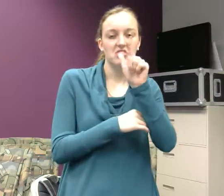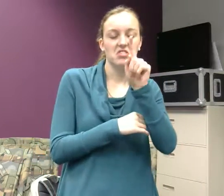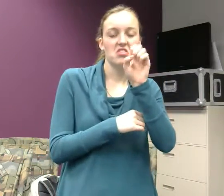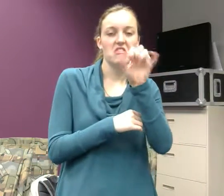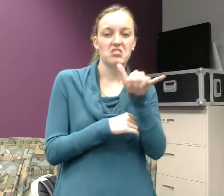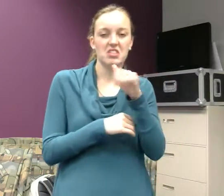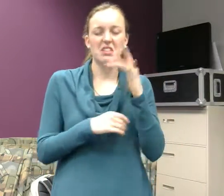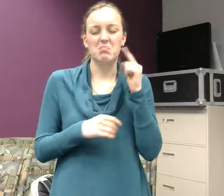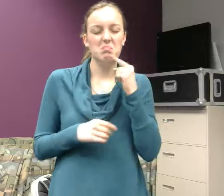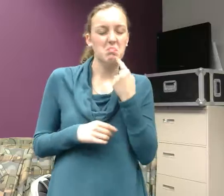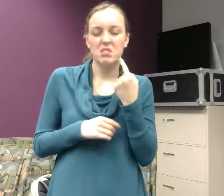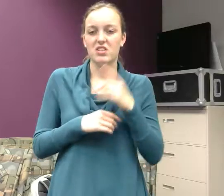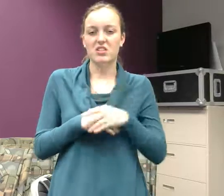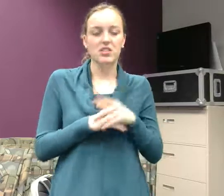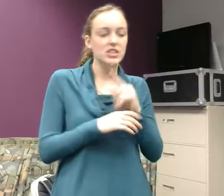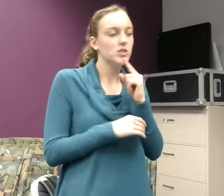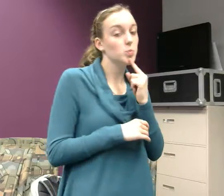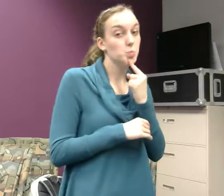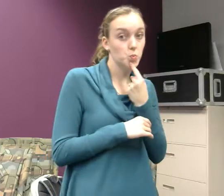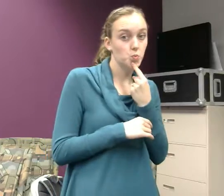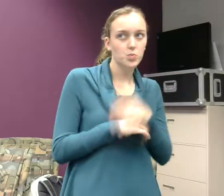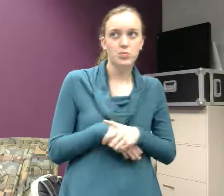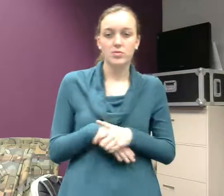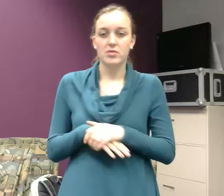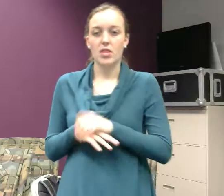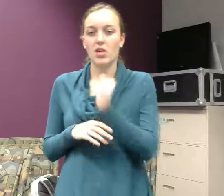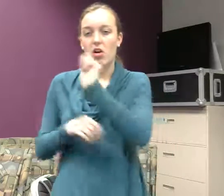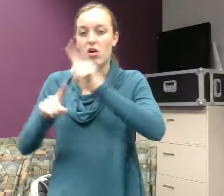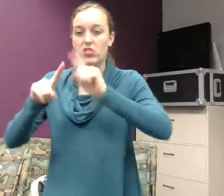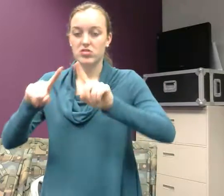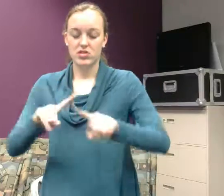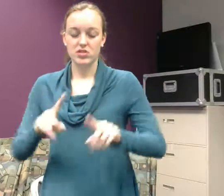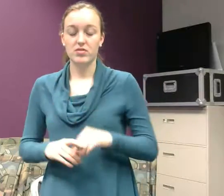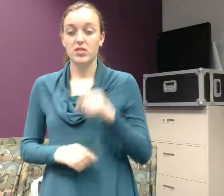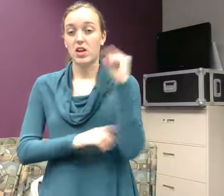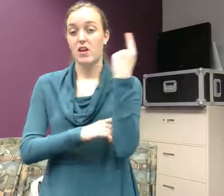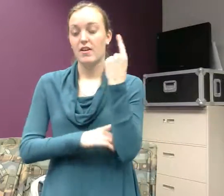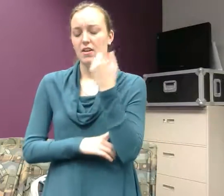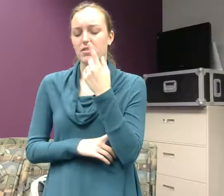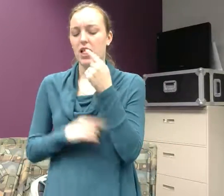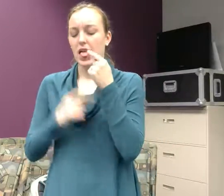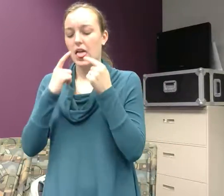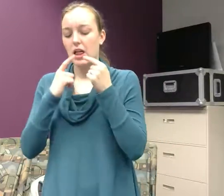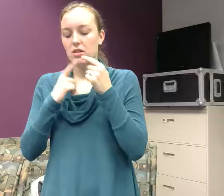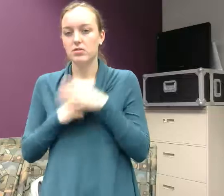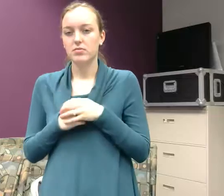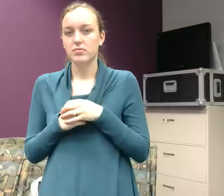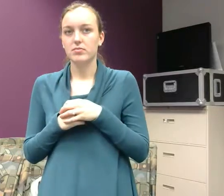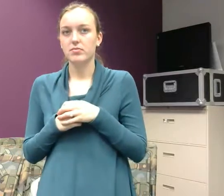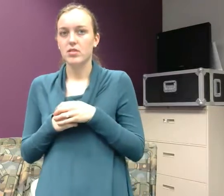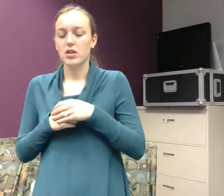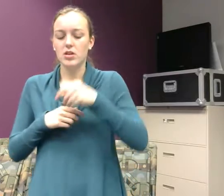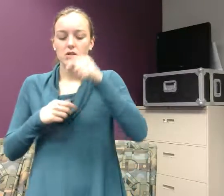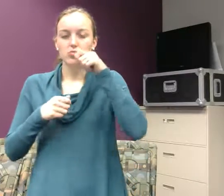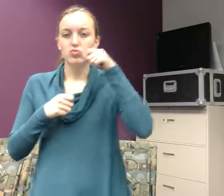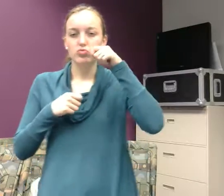and sour things. Right? First, you're going to be looking at your tongue using a hand lens, and then you're